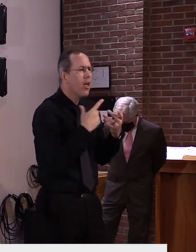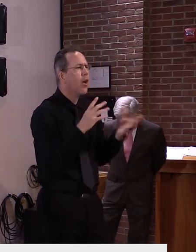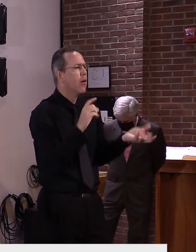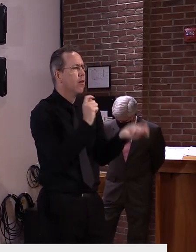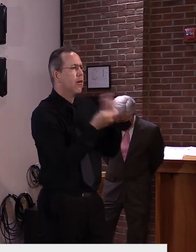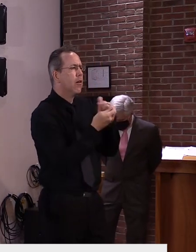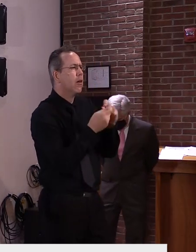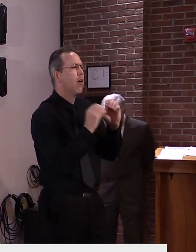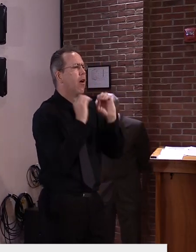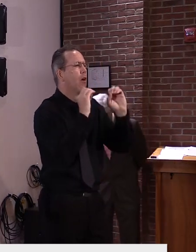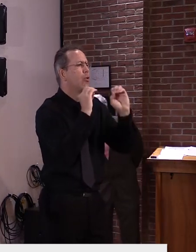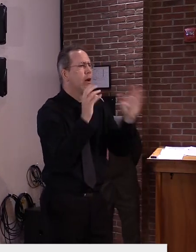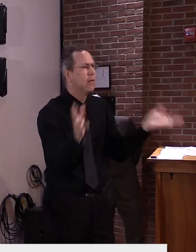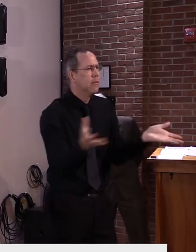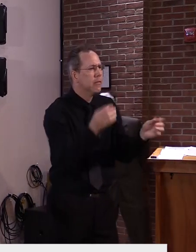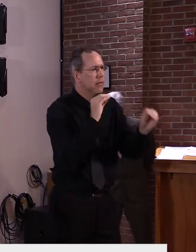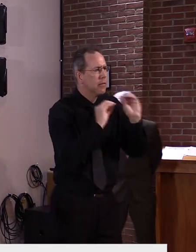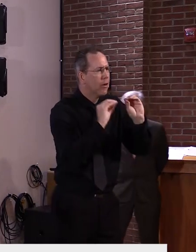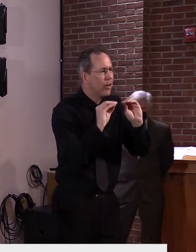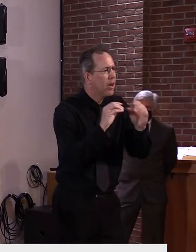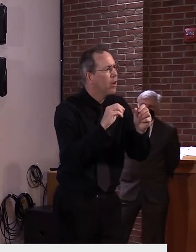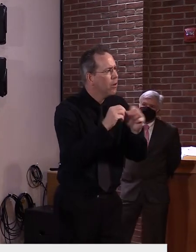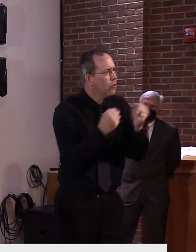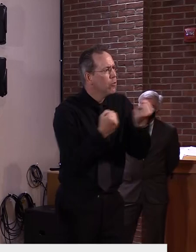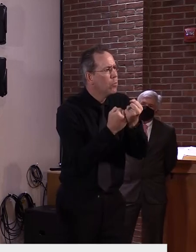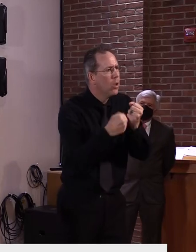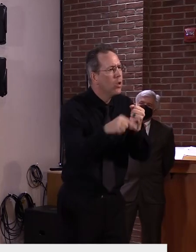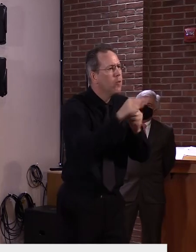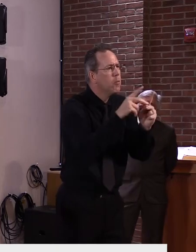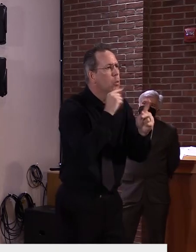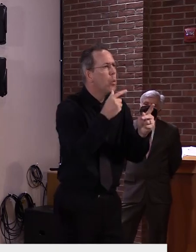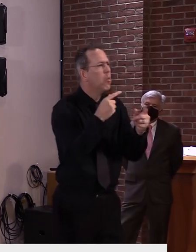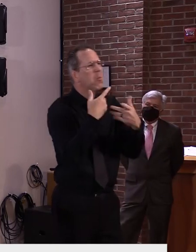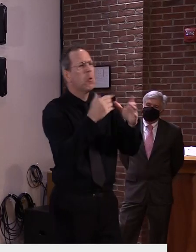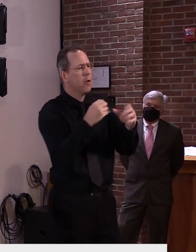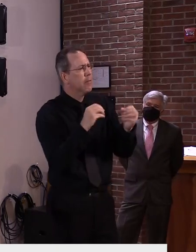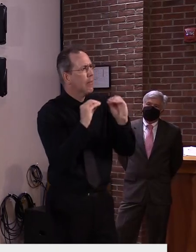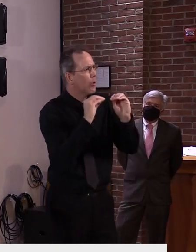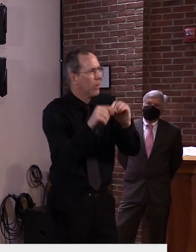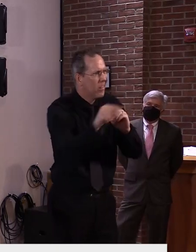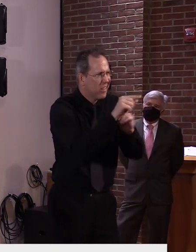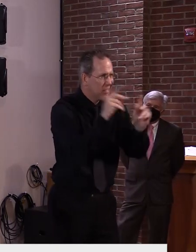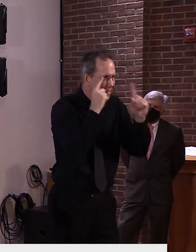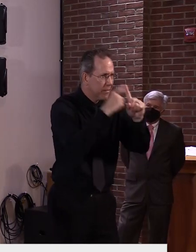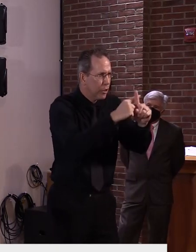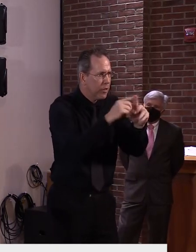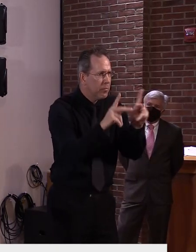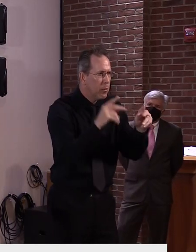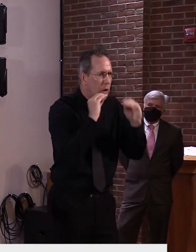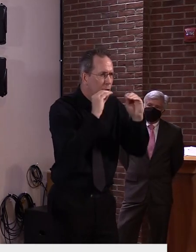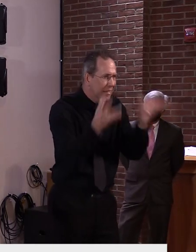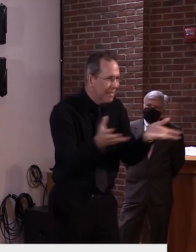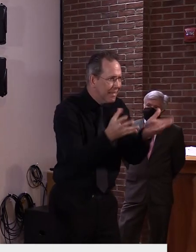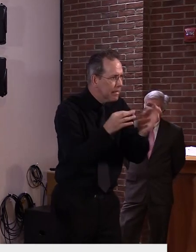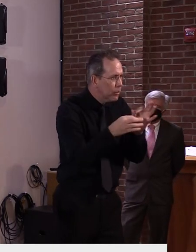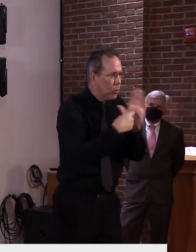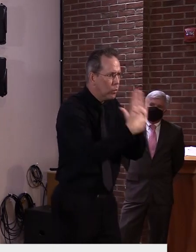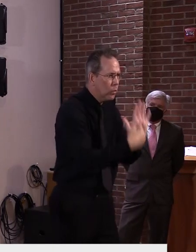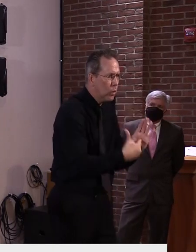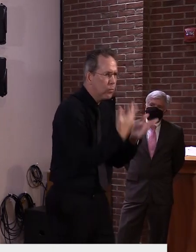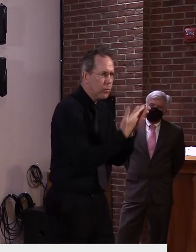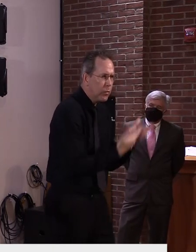to the public in a way that meets the need, so that we'll get at whatever demographic